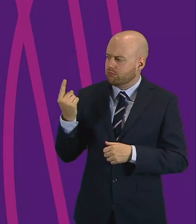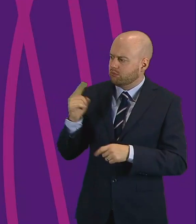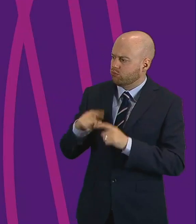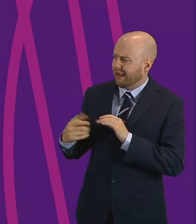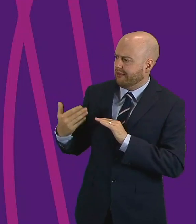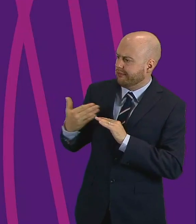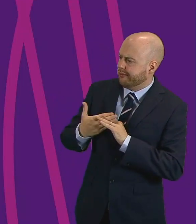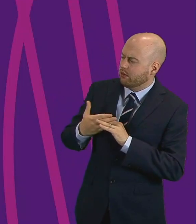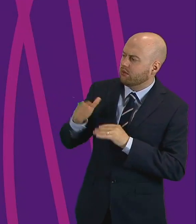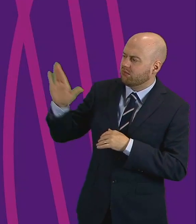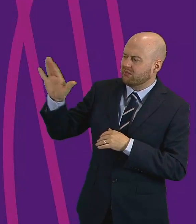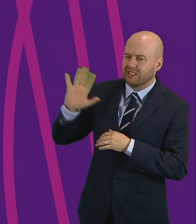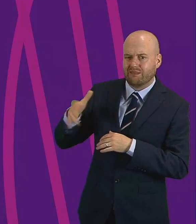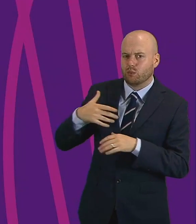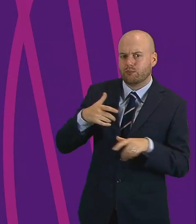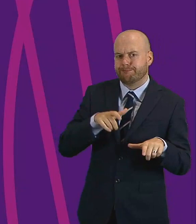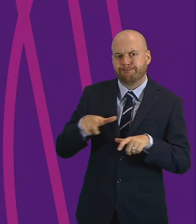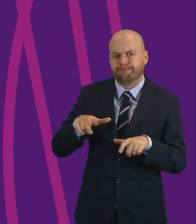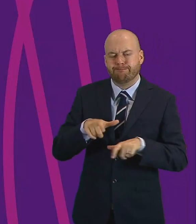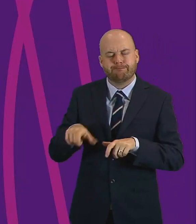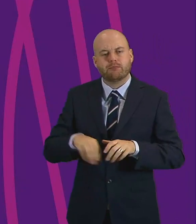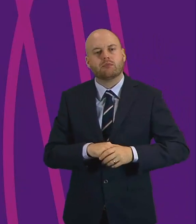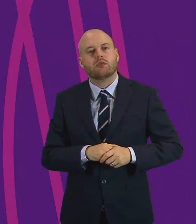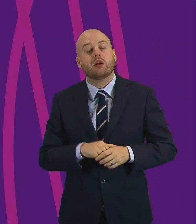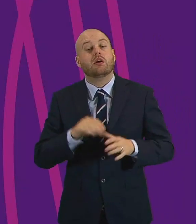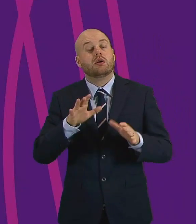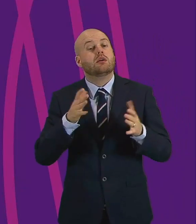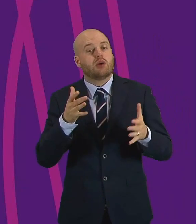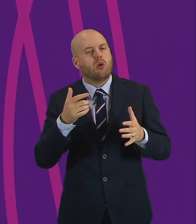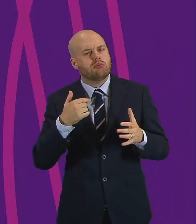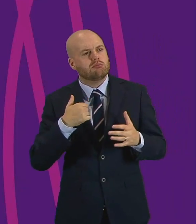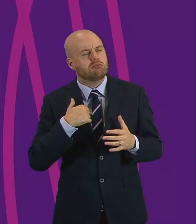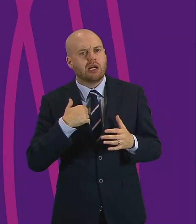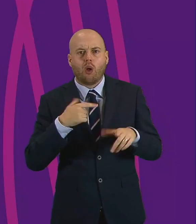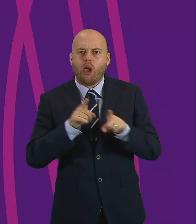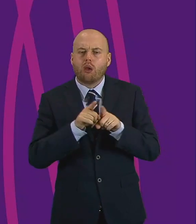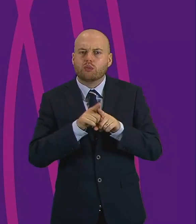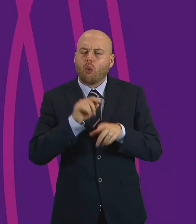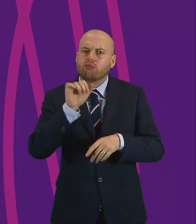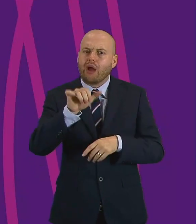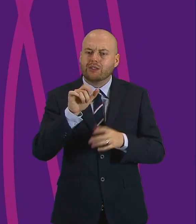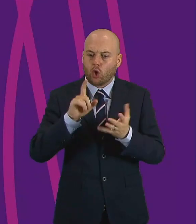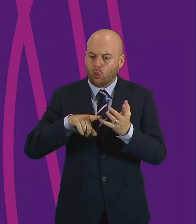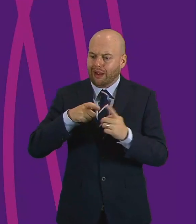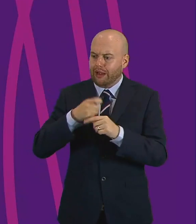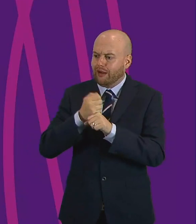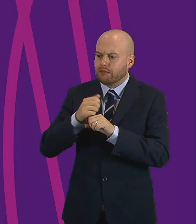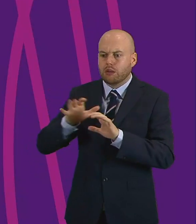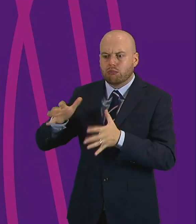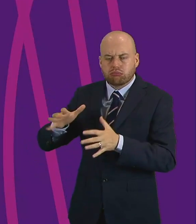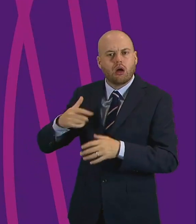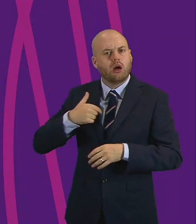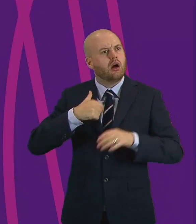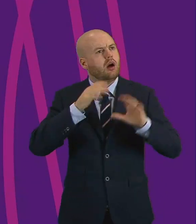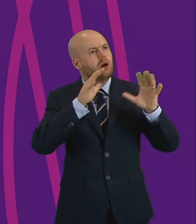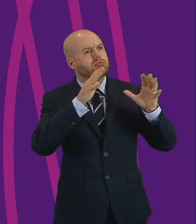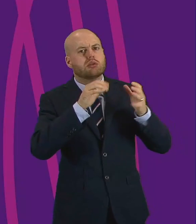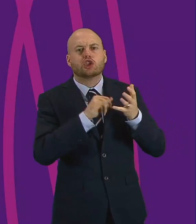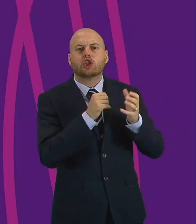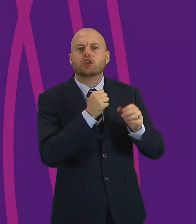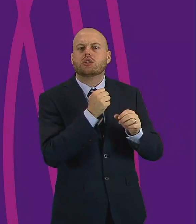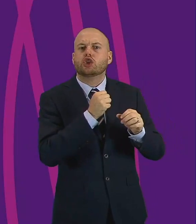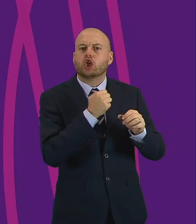UK government, and it would be remiss of me not to acknowledge and welcome what the Scottish government has done during this crisis to